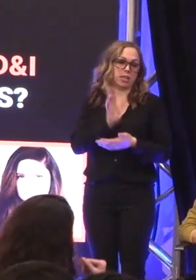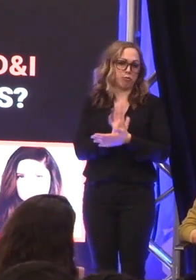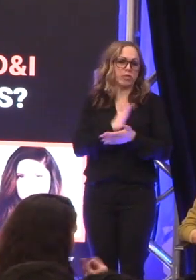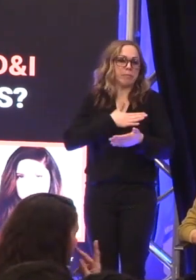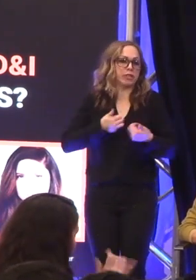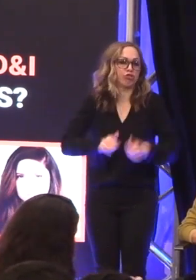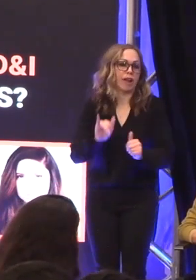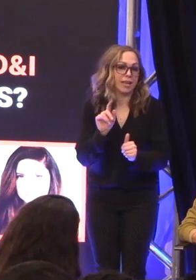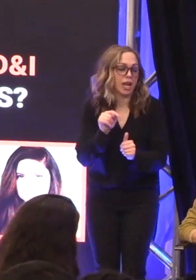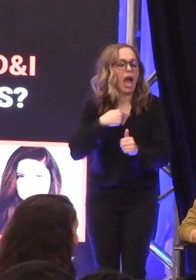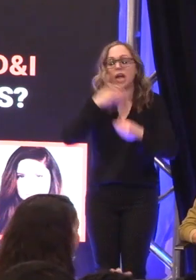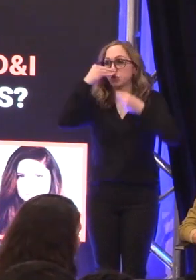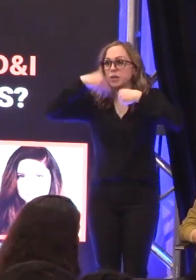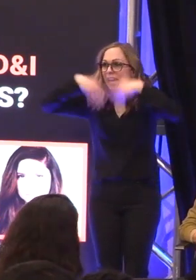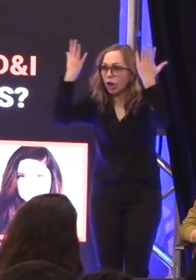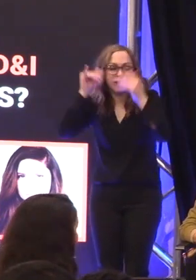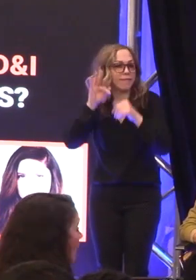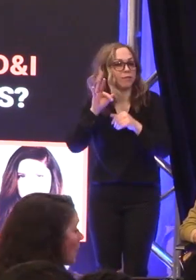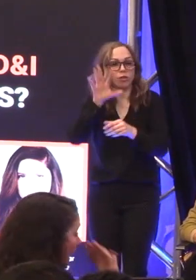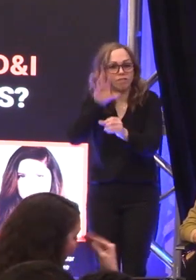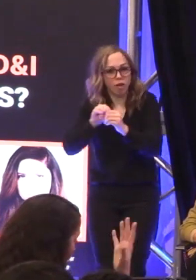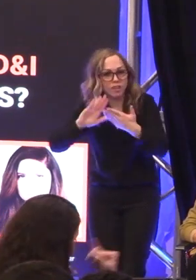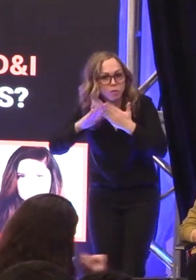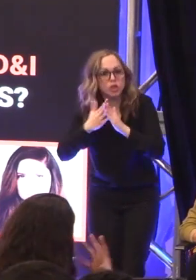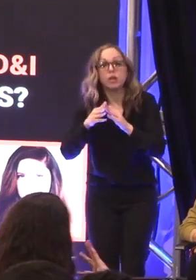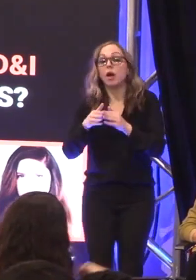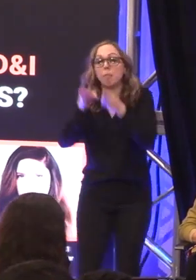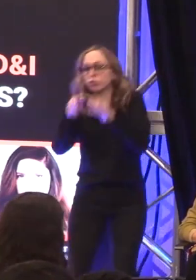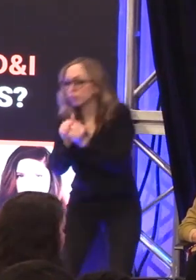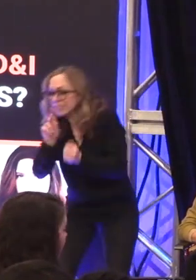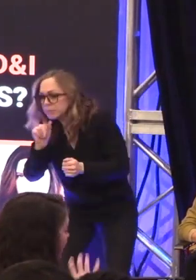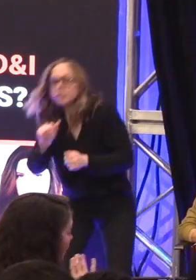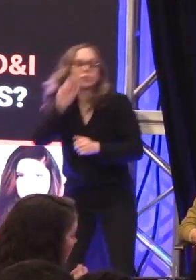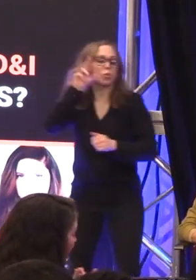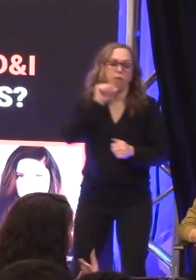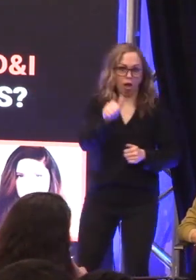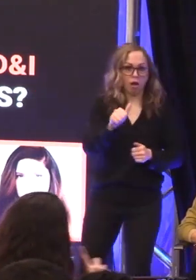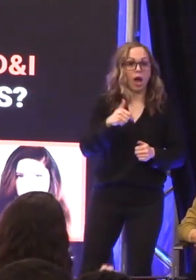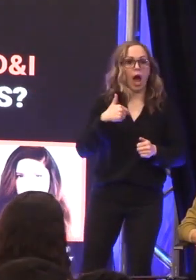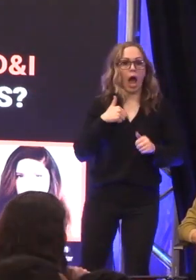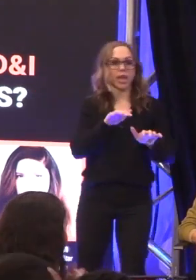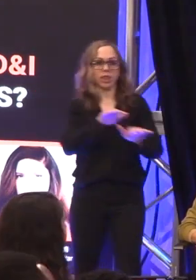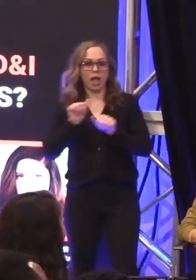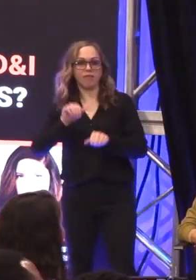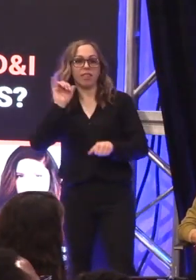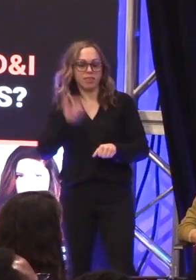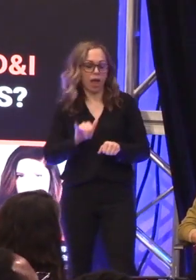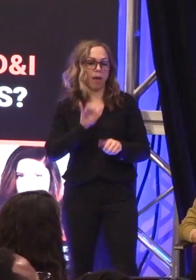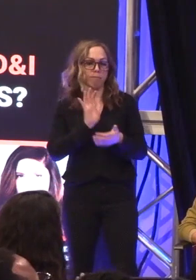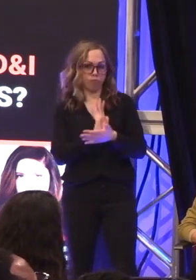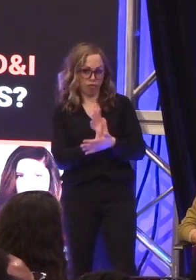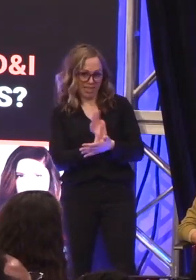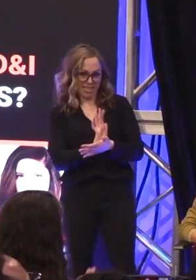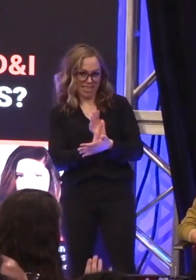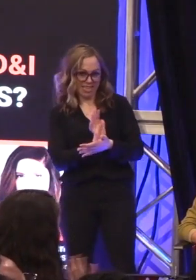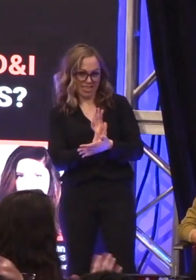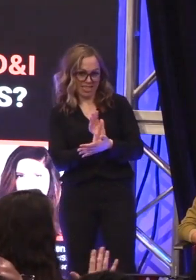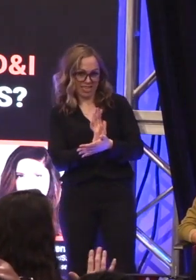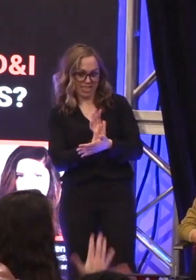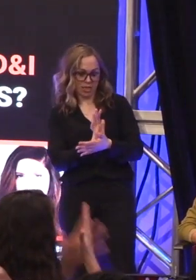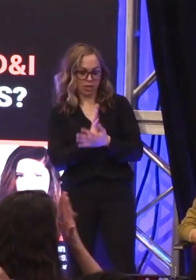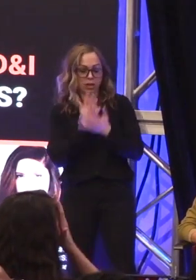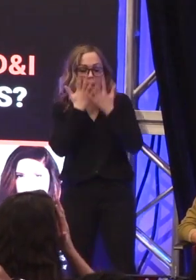every effort to see it. I don't care if you're a member of the community with people with disabilities or not. I left that movie sort of covered in